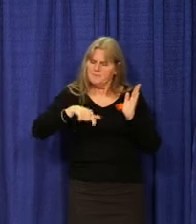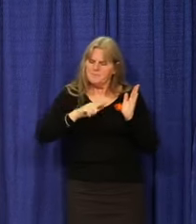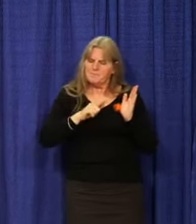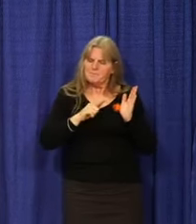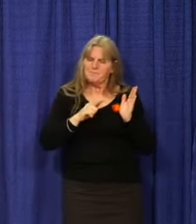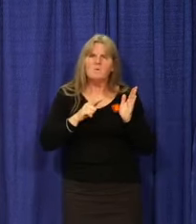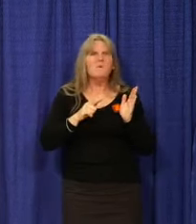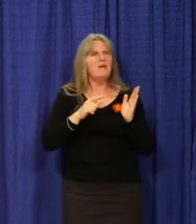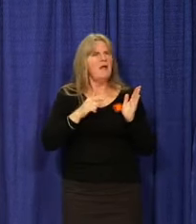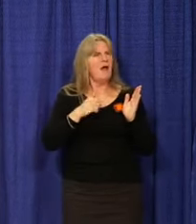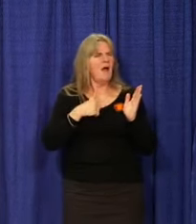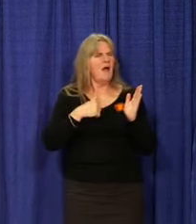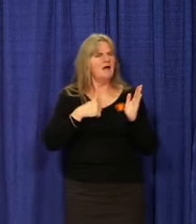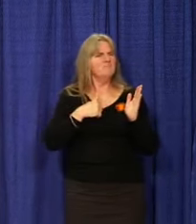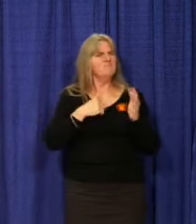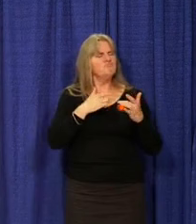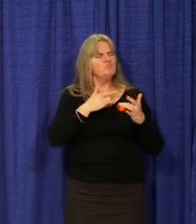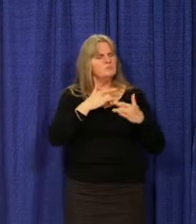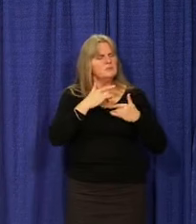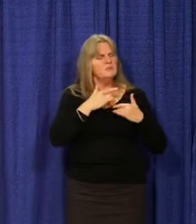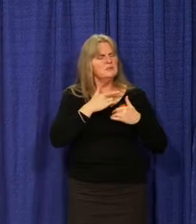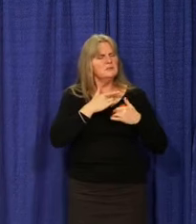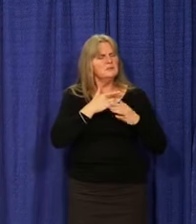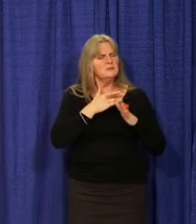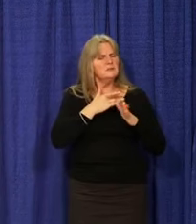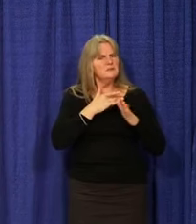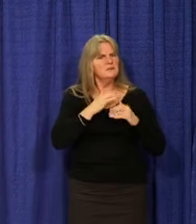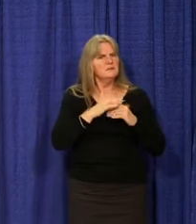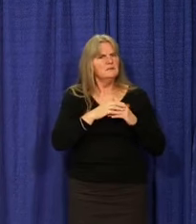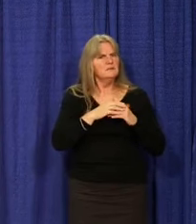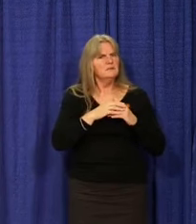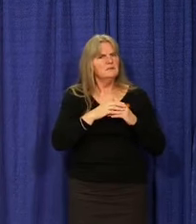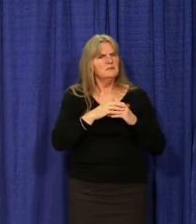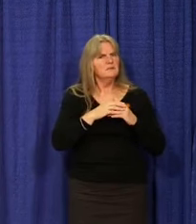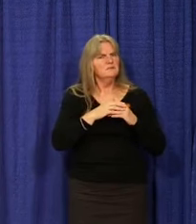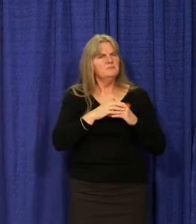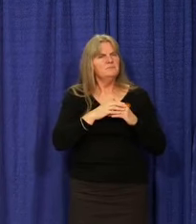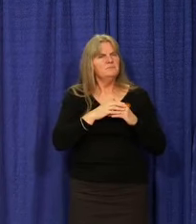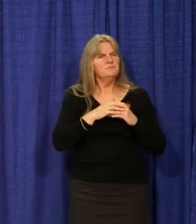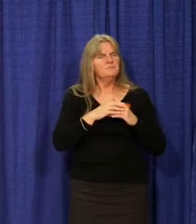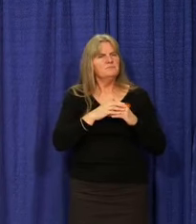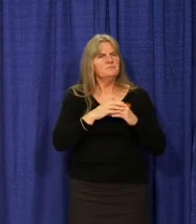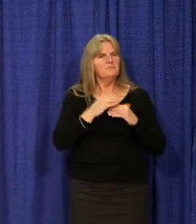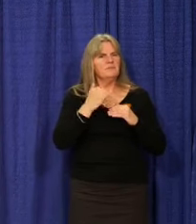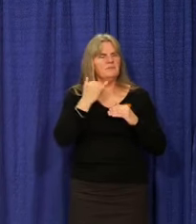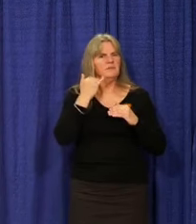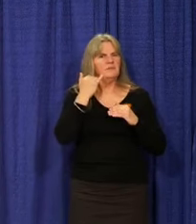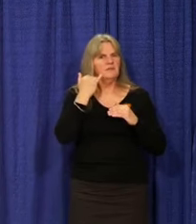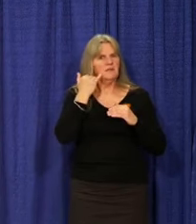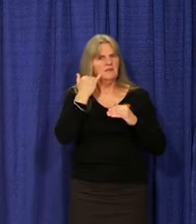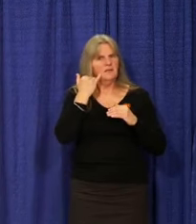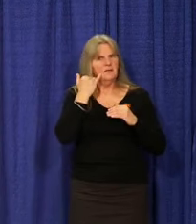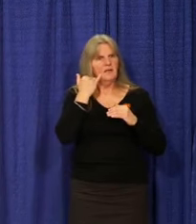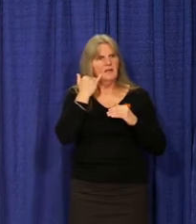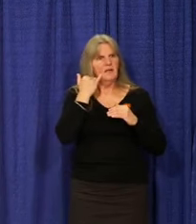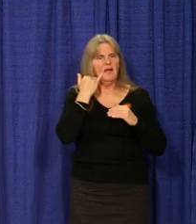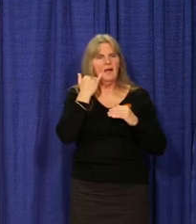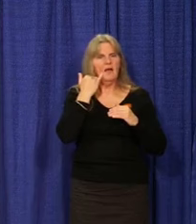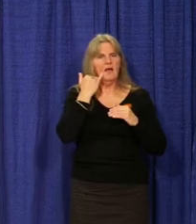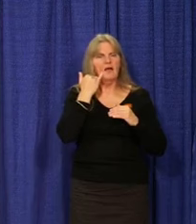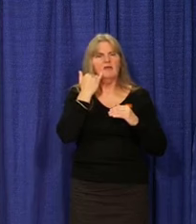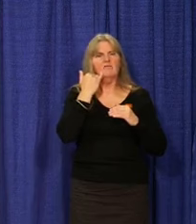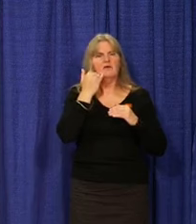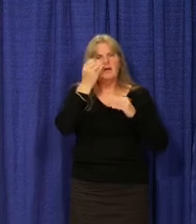that gives us a worry that if if we're so open with